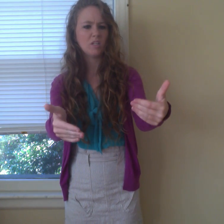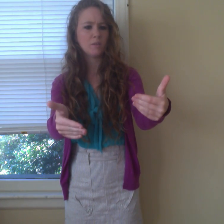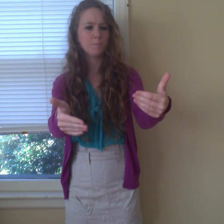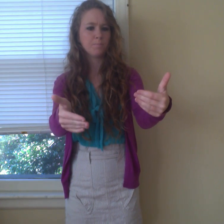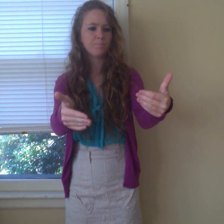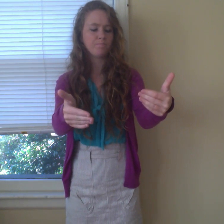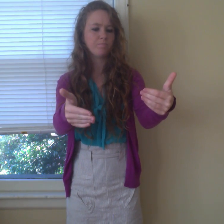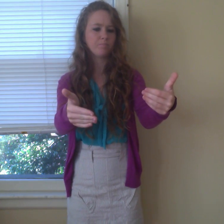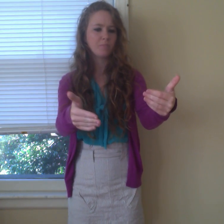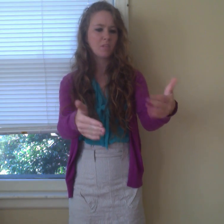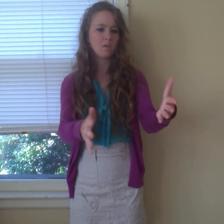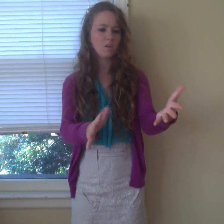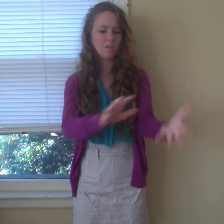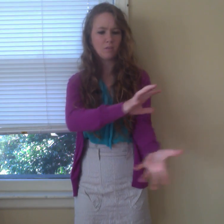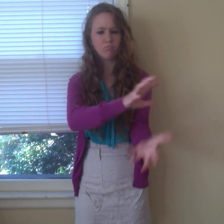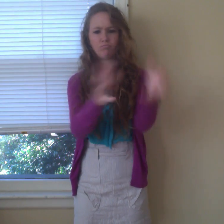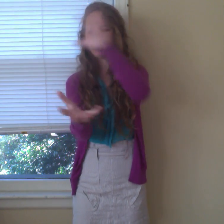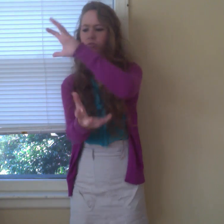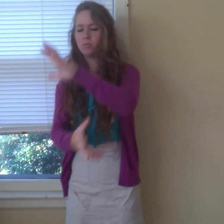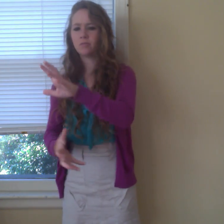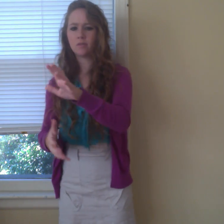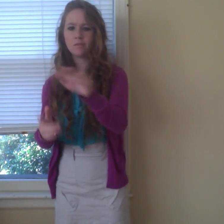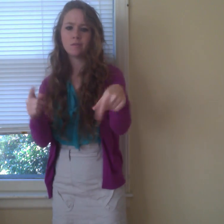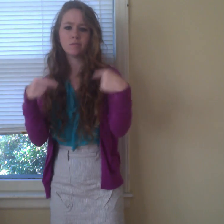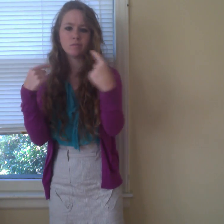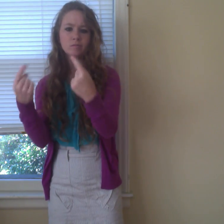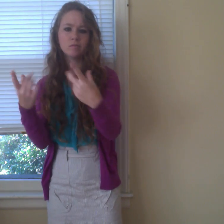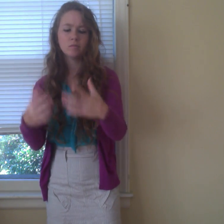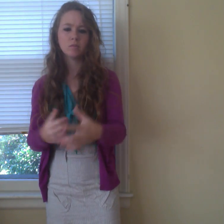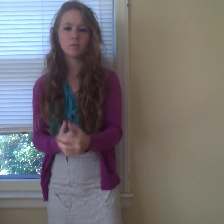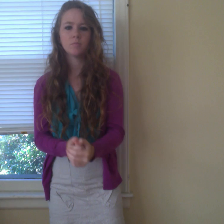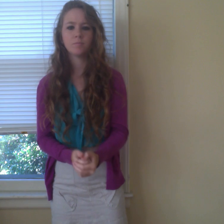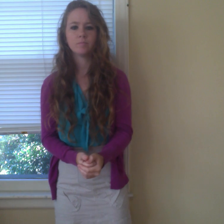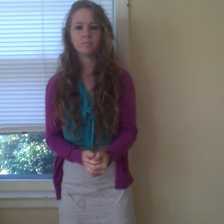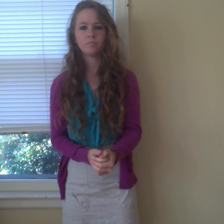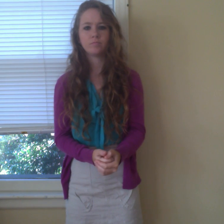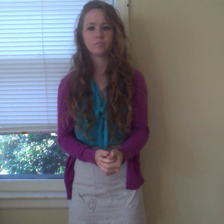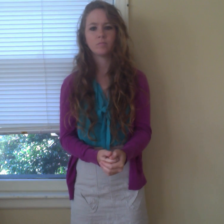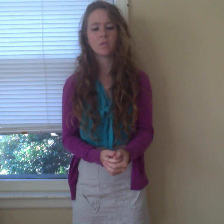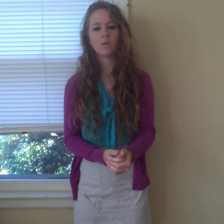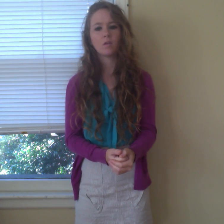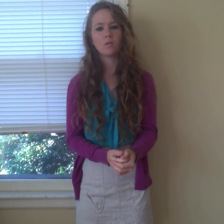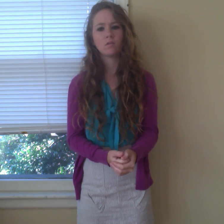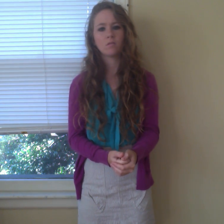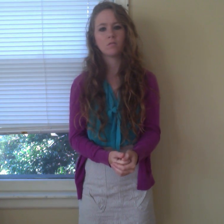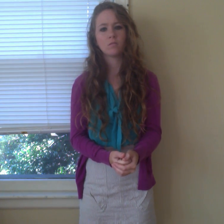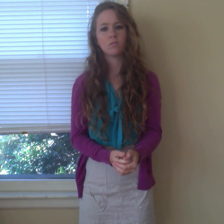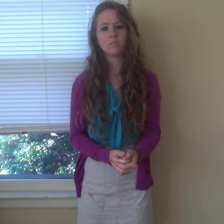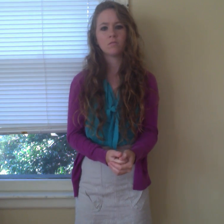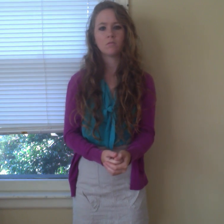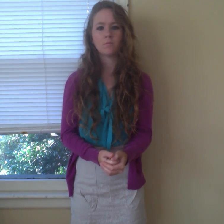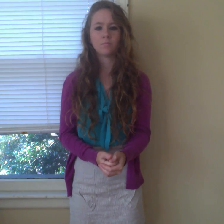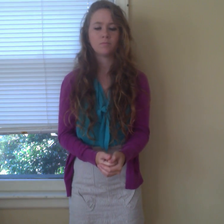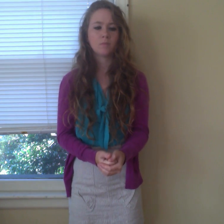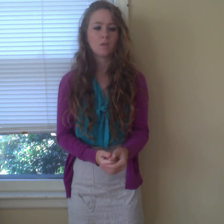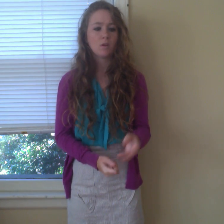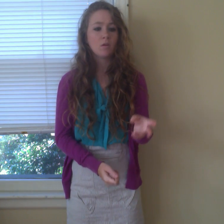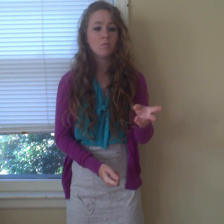contempt, because they knew that the democracies in the early Greek city-states produced some of the wildest excesses of government imaginable. In